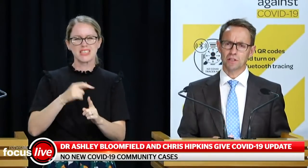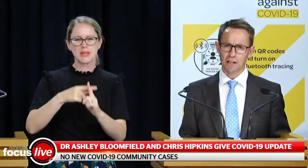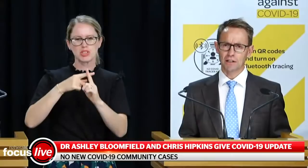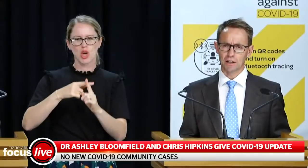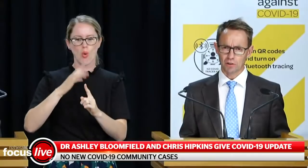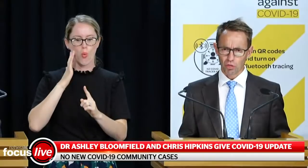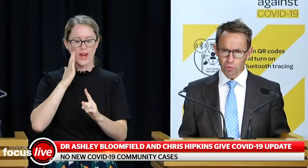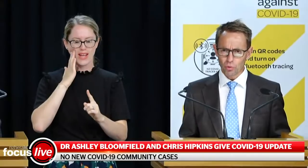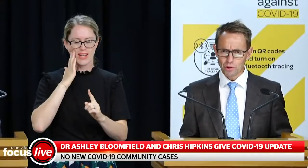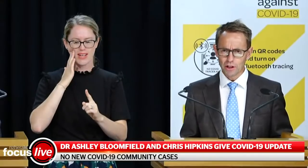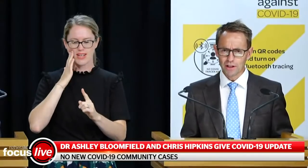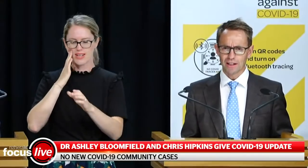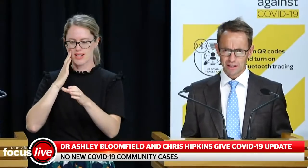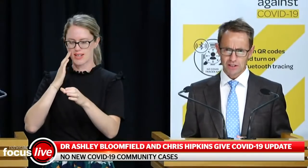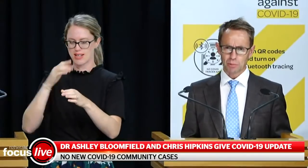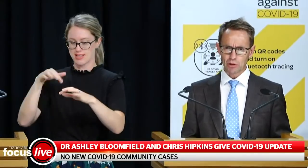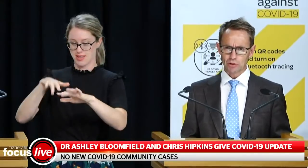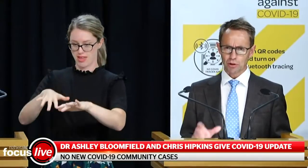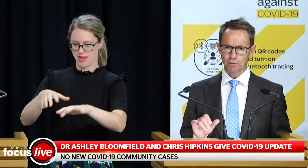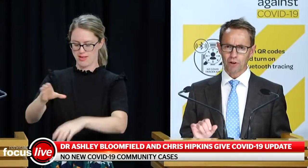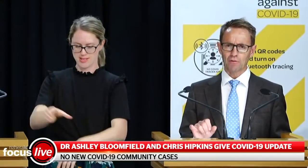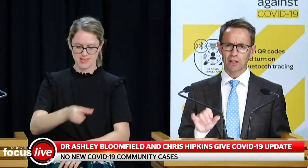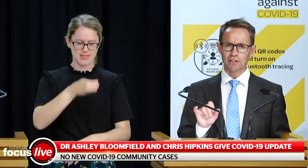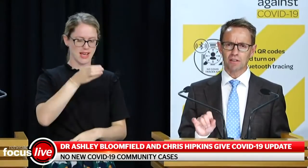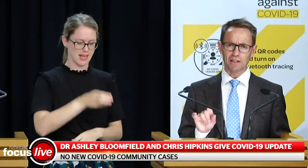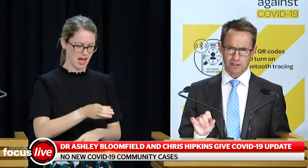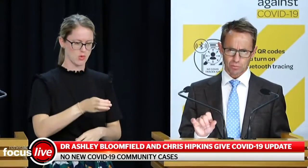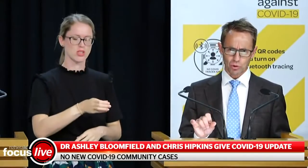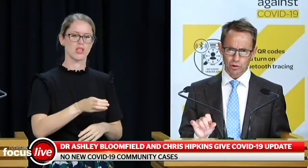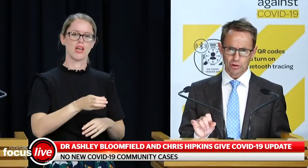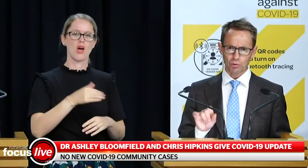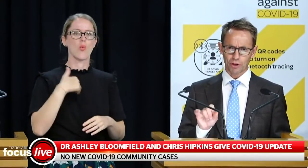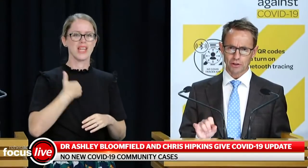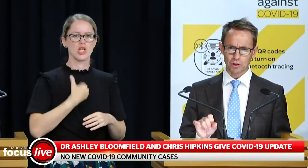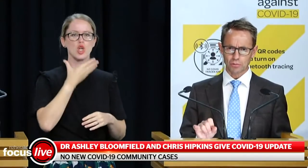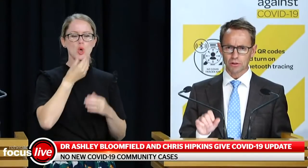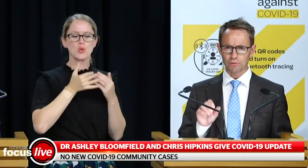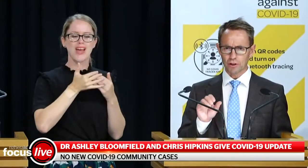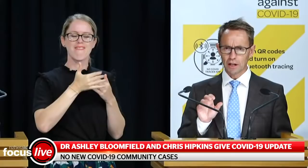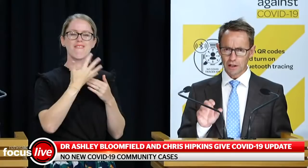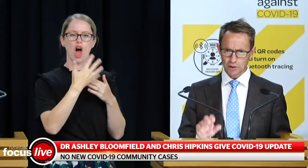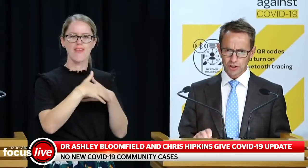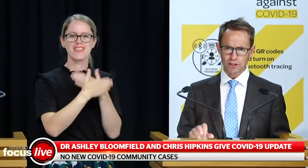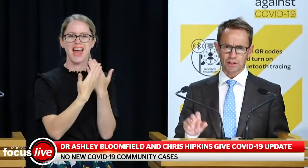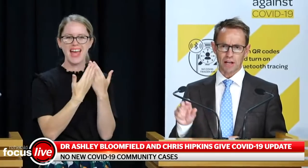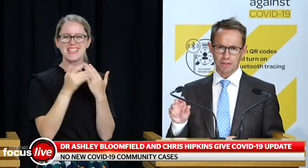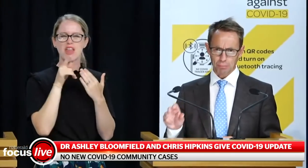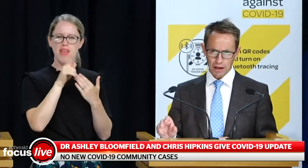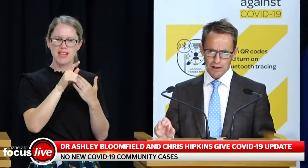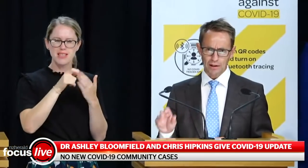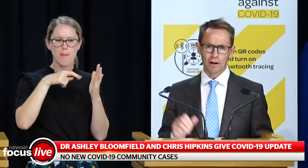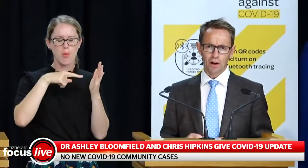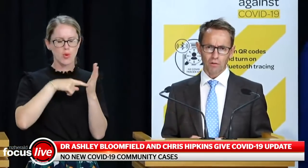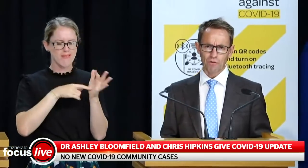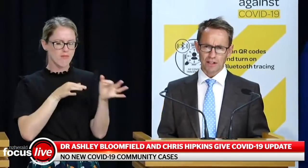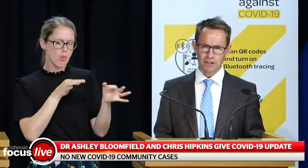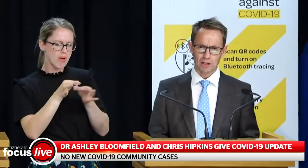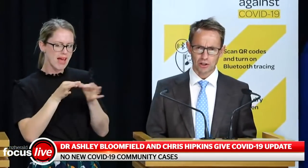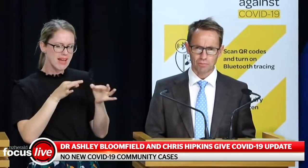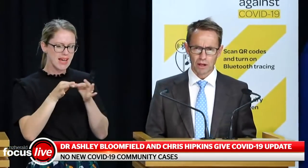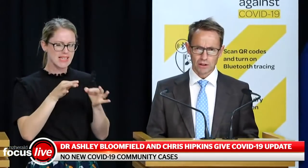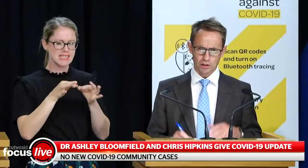once it is taken out and thawed, it needs to be used within 5 days, and that's the more critical thing in terms of the logistics and the planning